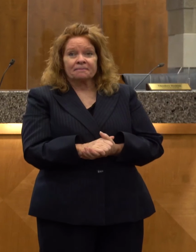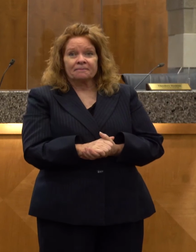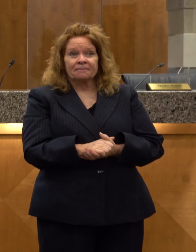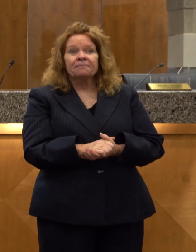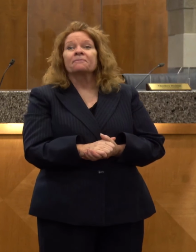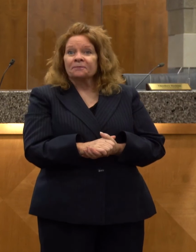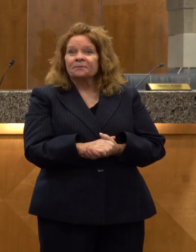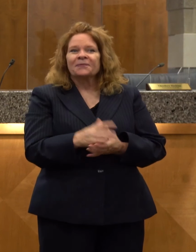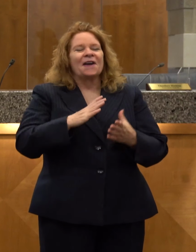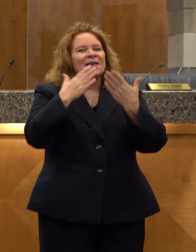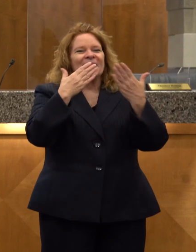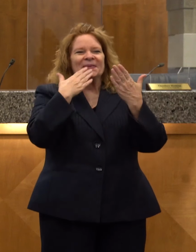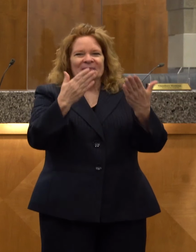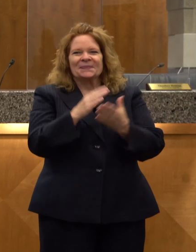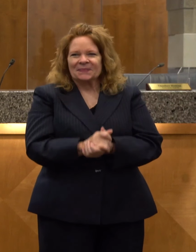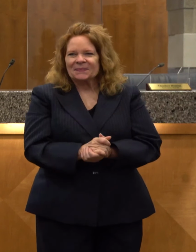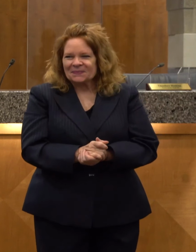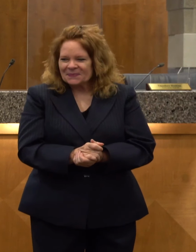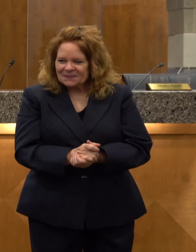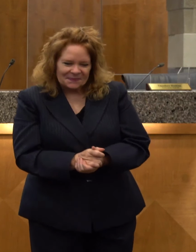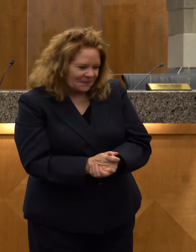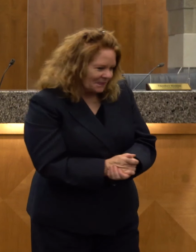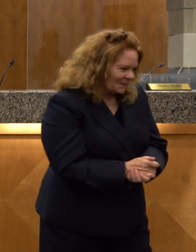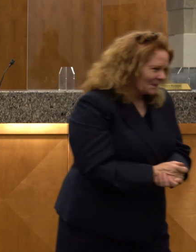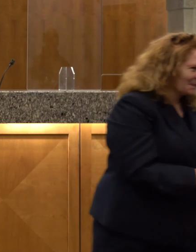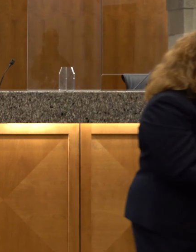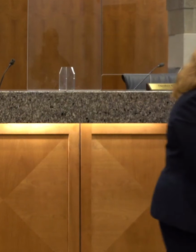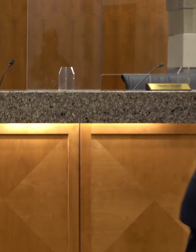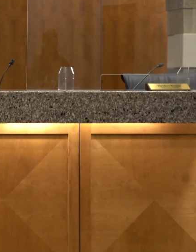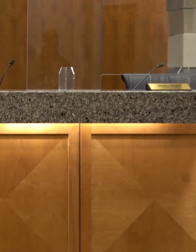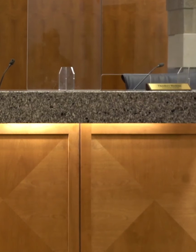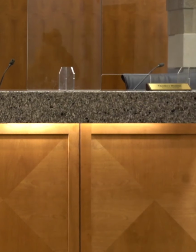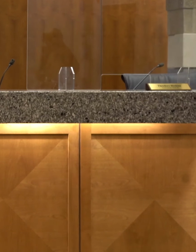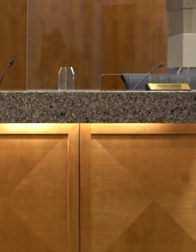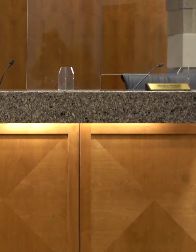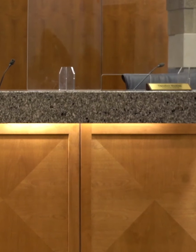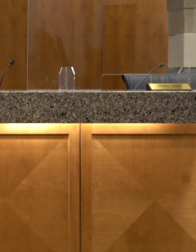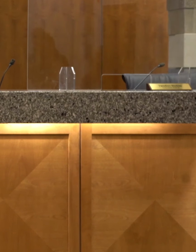That's good. Great. Okay, thank you. Thank you. Thank you, sir. I'm excited.